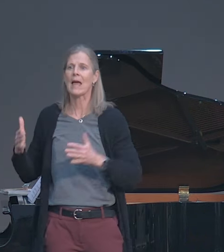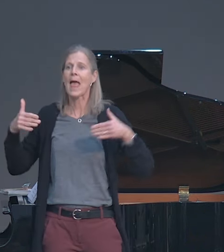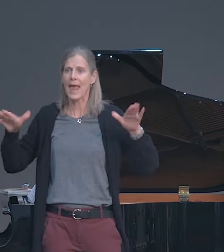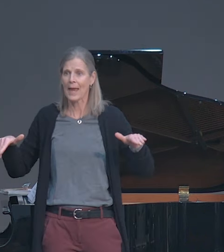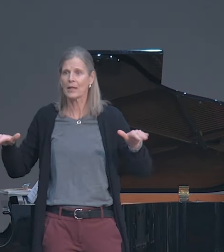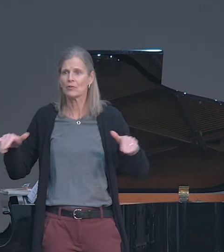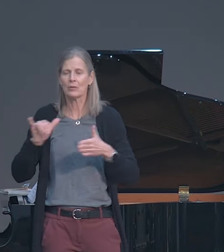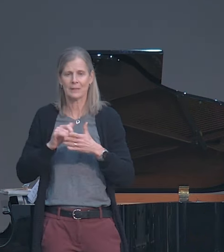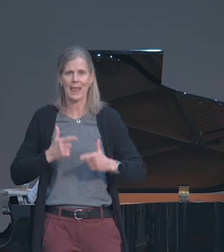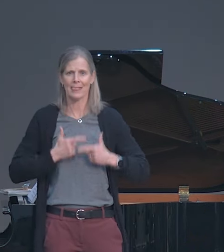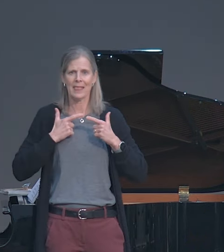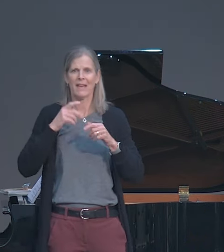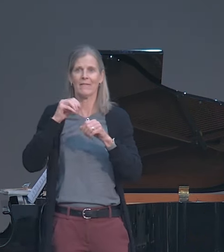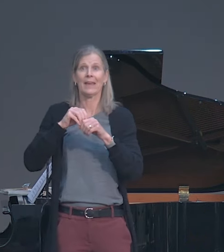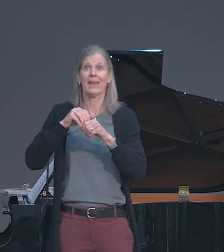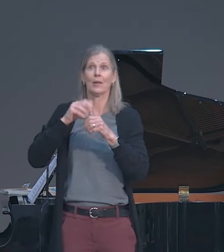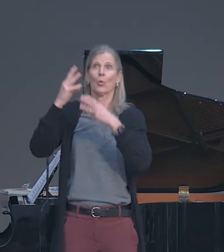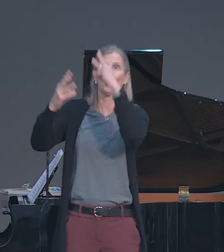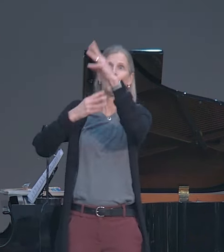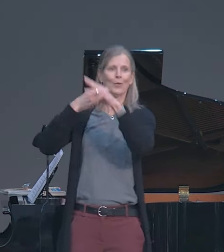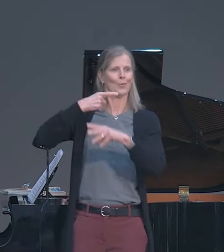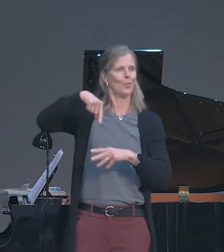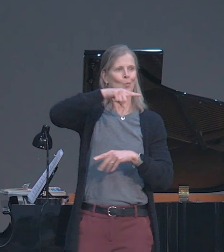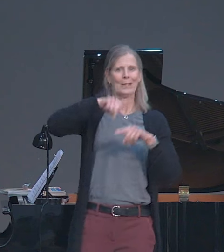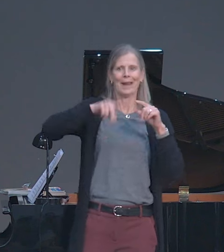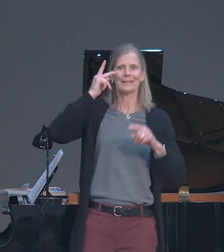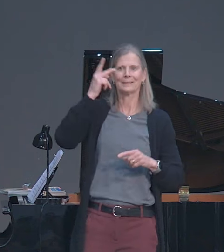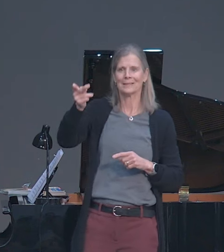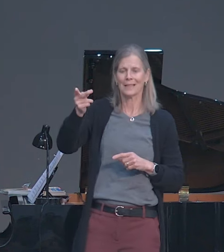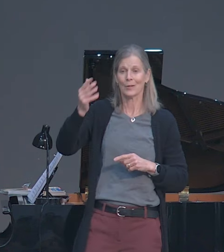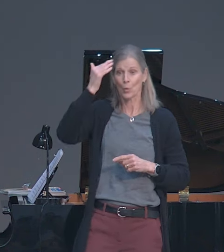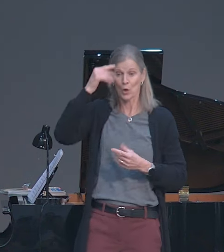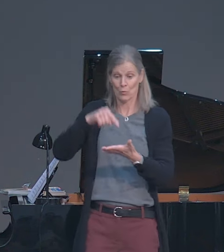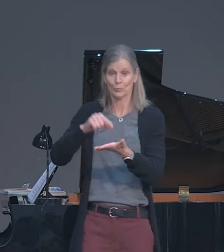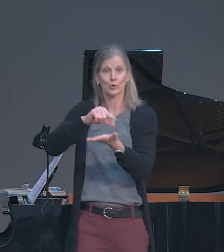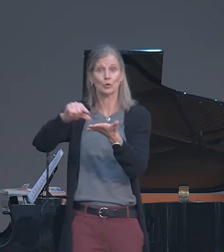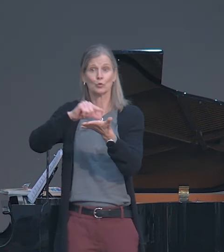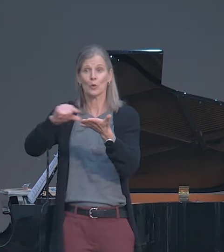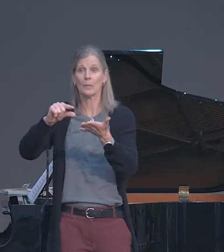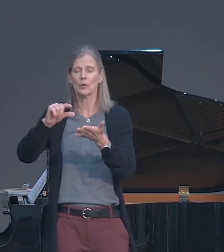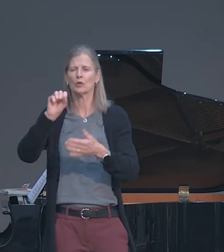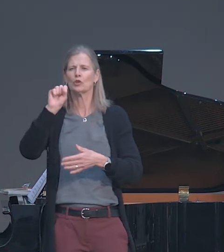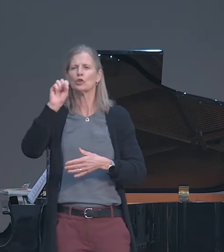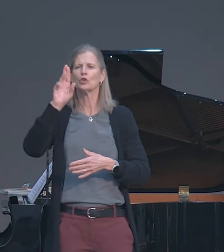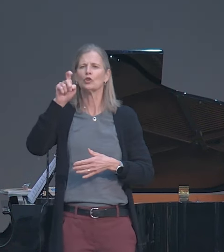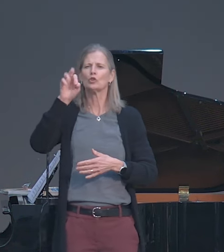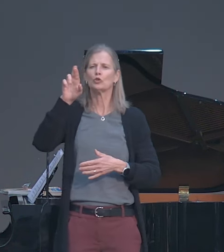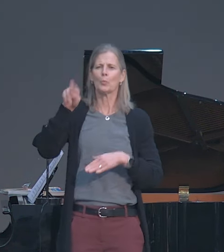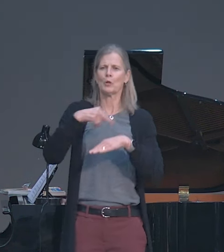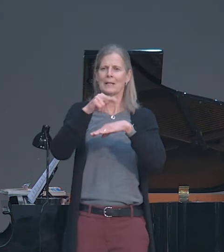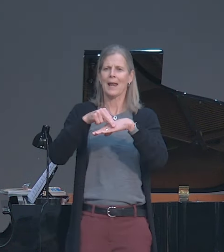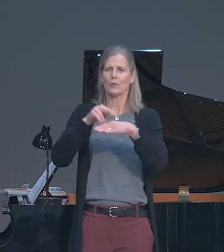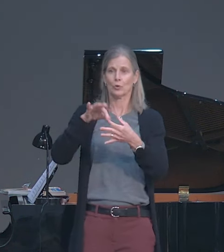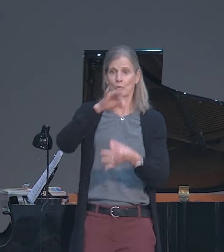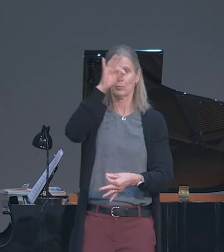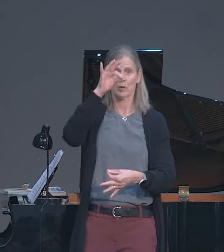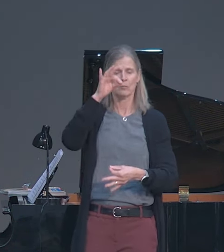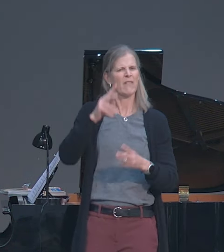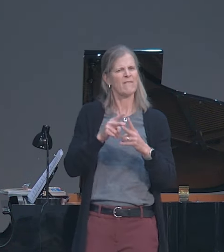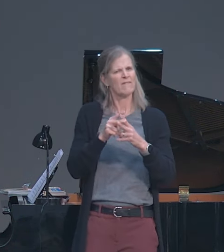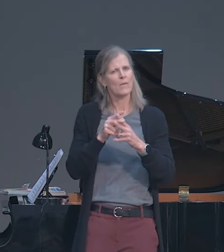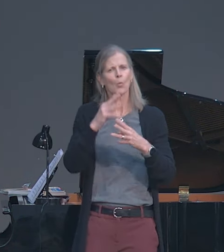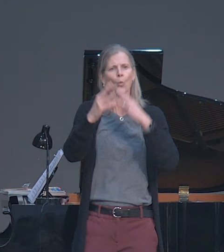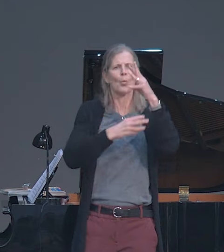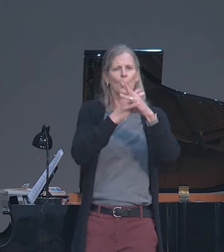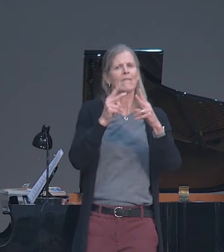that exist in the unseen world. We know from Scripture that the supernatural spirit world is highly organized. We just can't